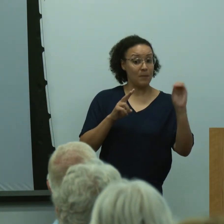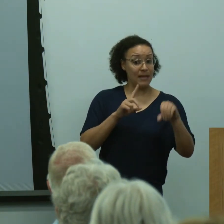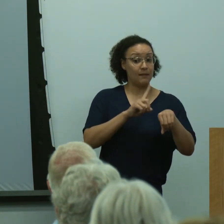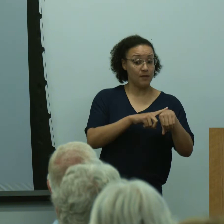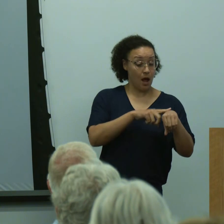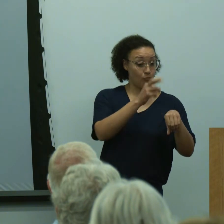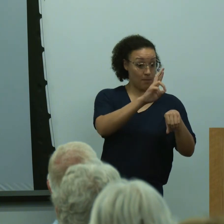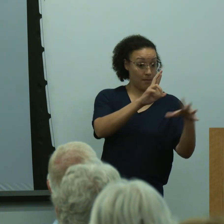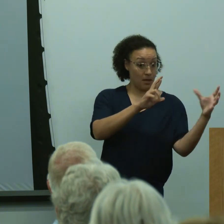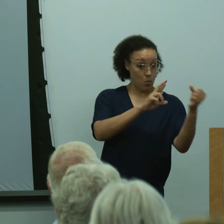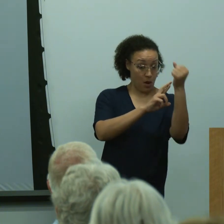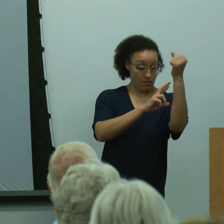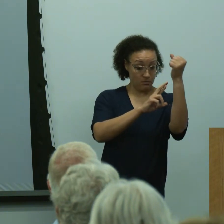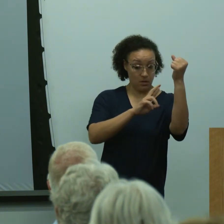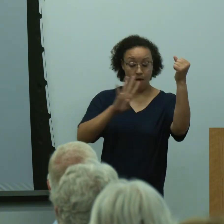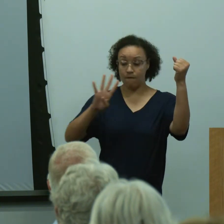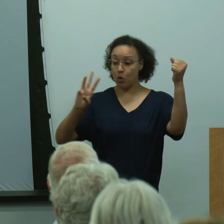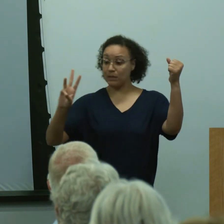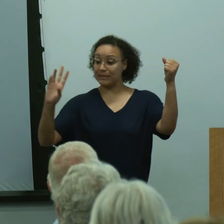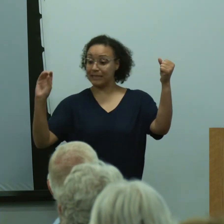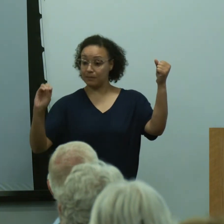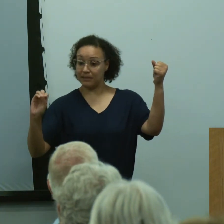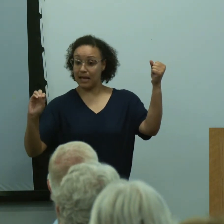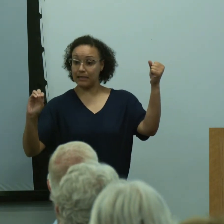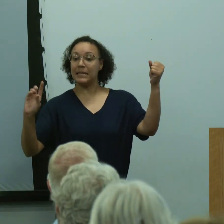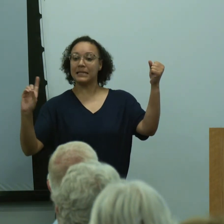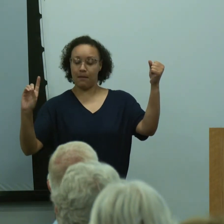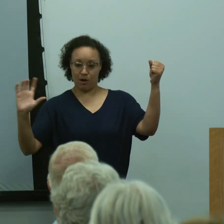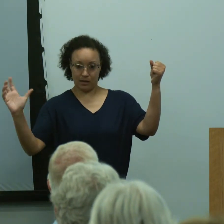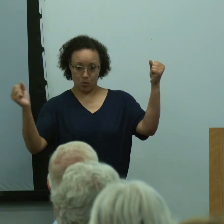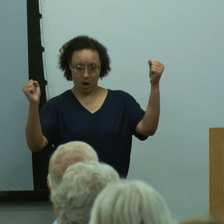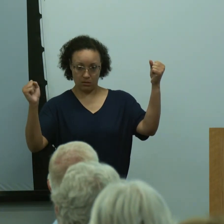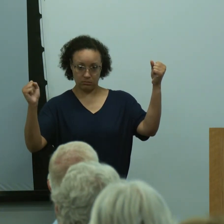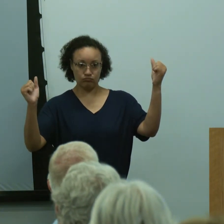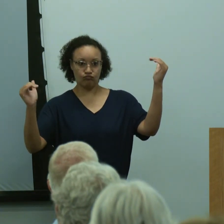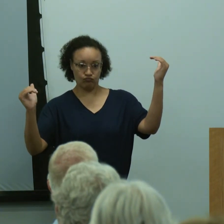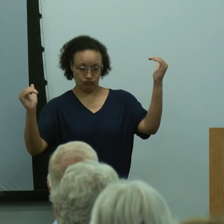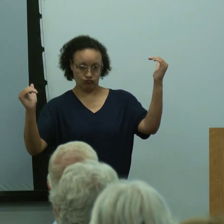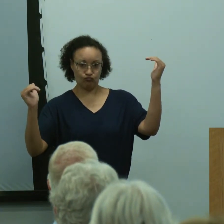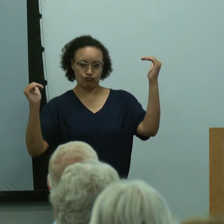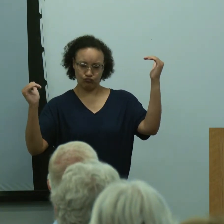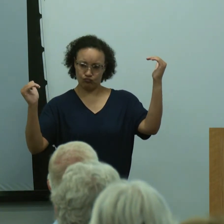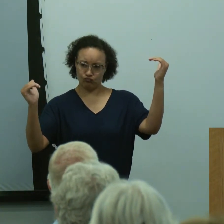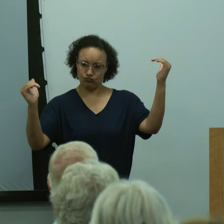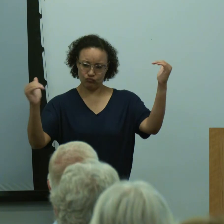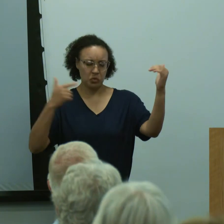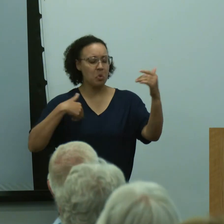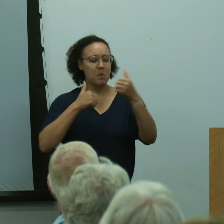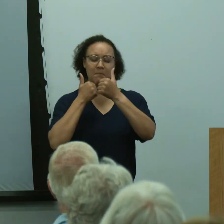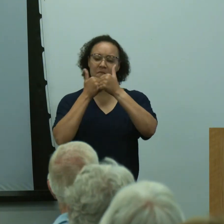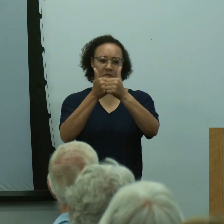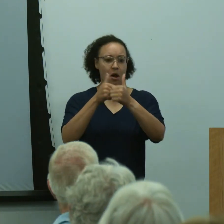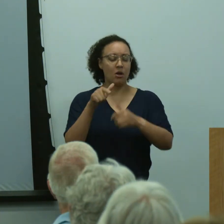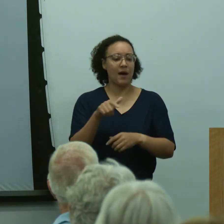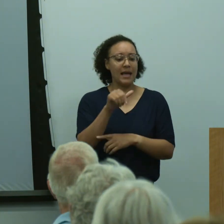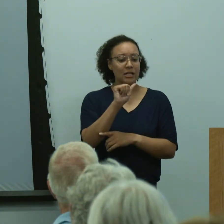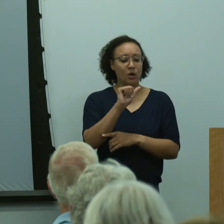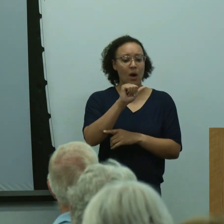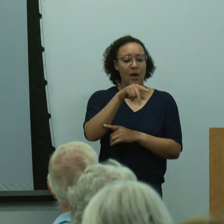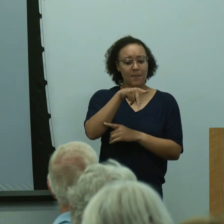won, 46% of the time Democrats won. So that was what we used. And so